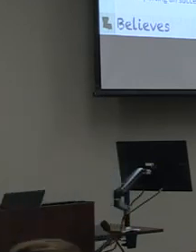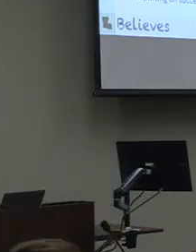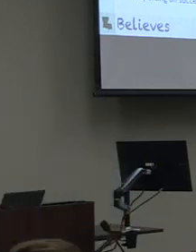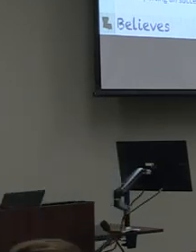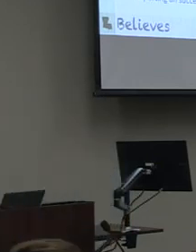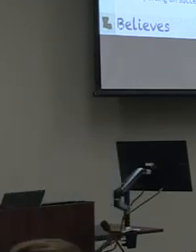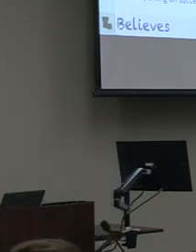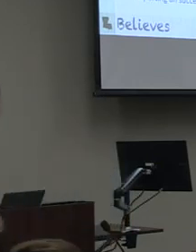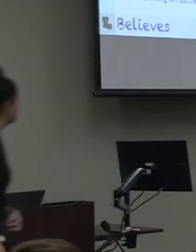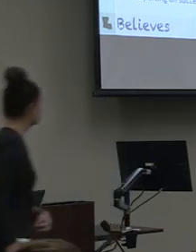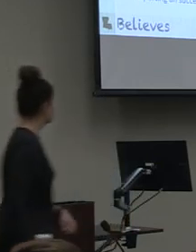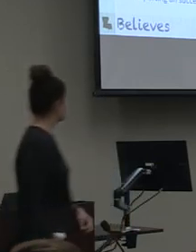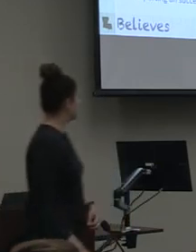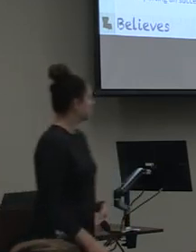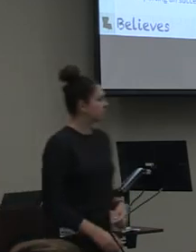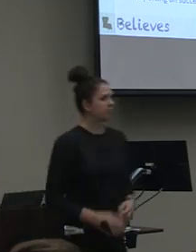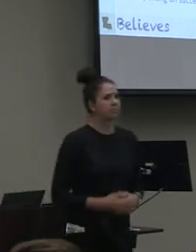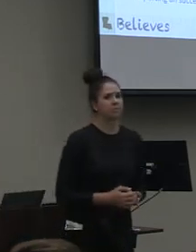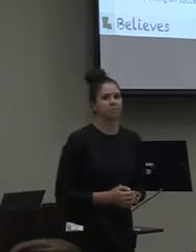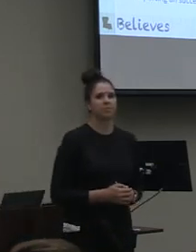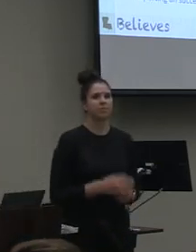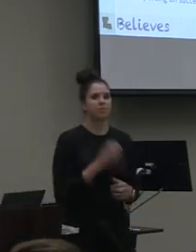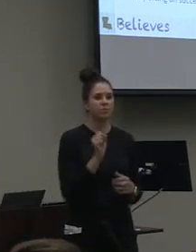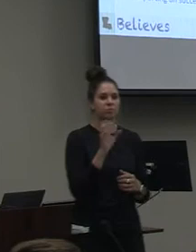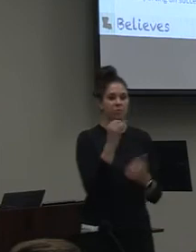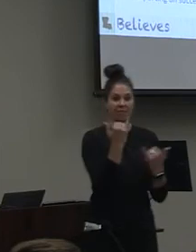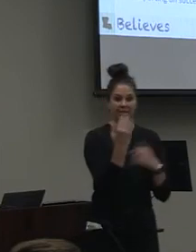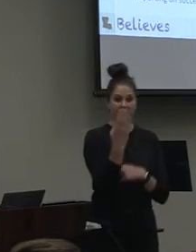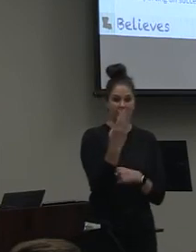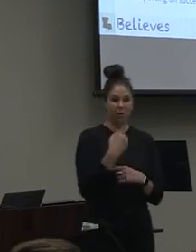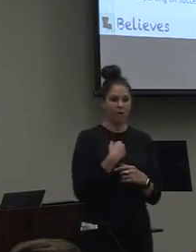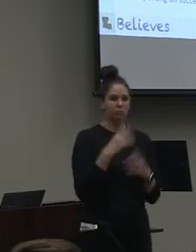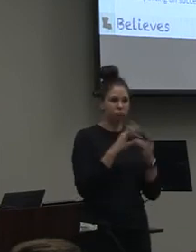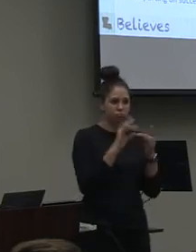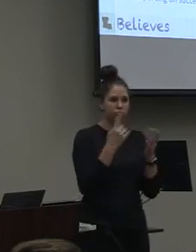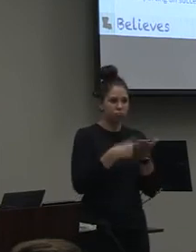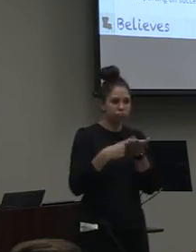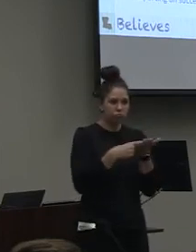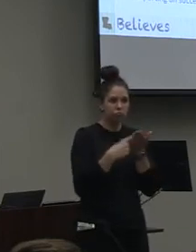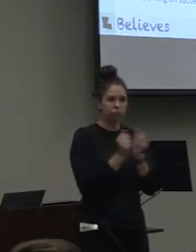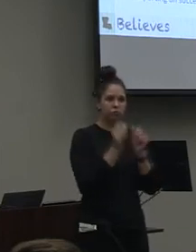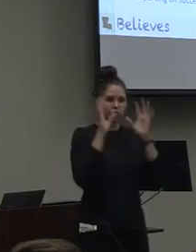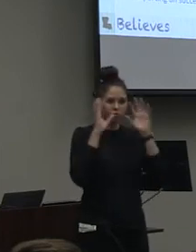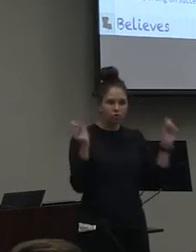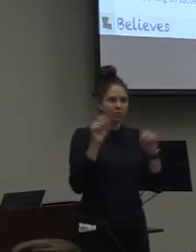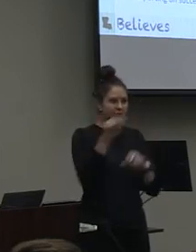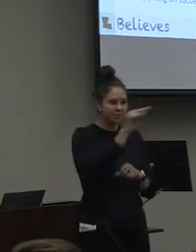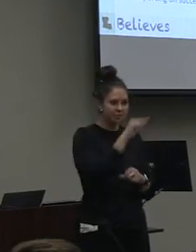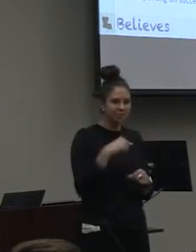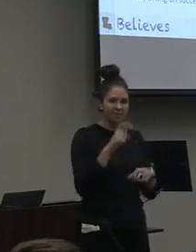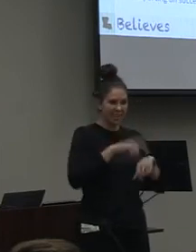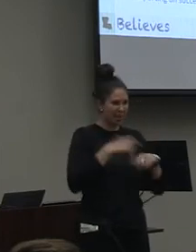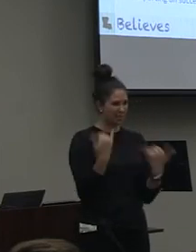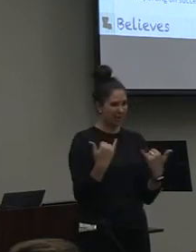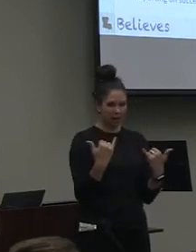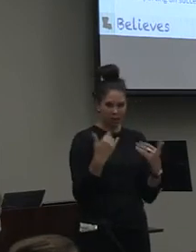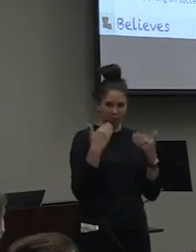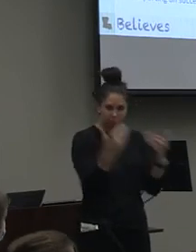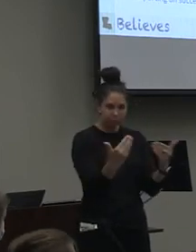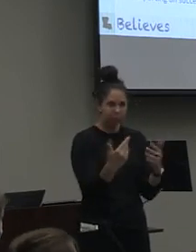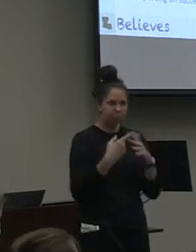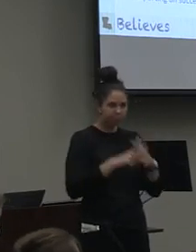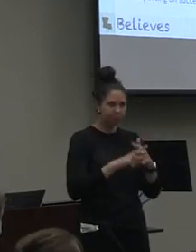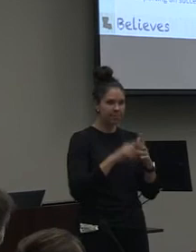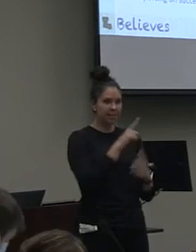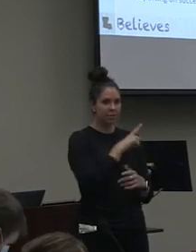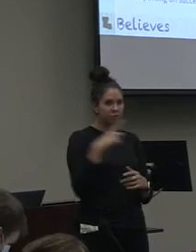time. I was actually on a call this morning with superintendents saying the time is now. Let's get get this off the ground and running. The